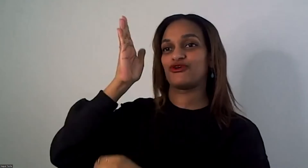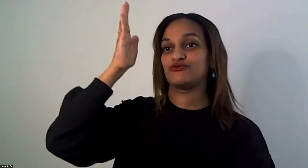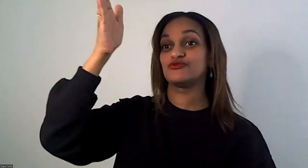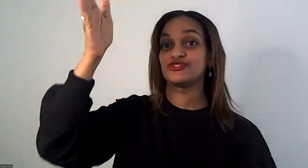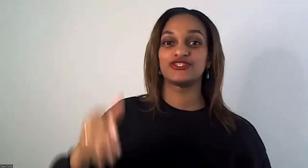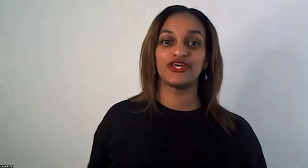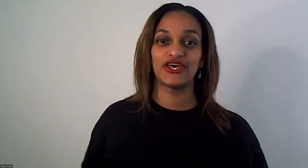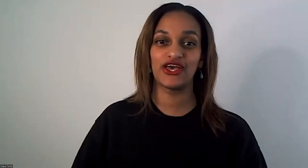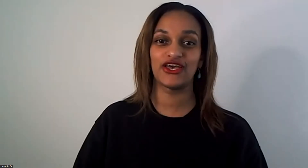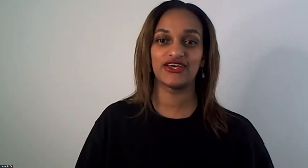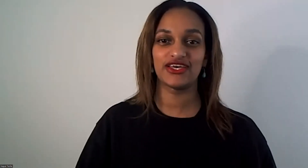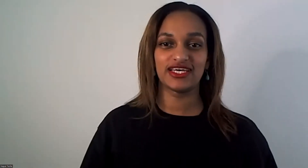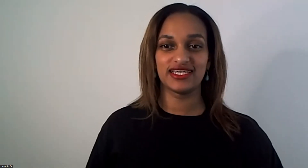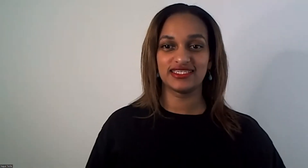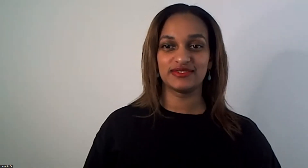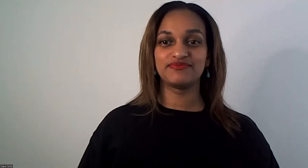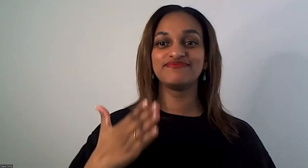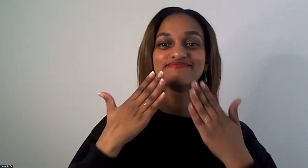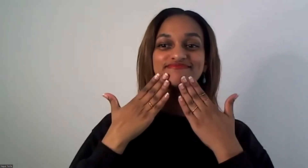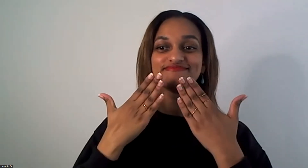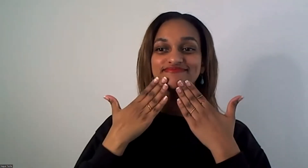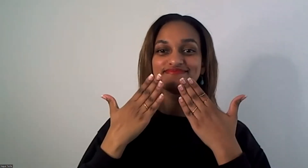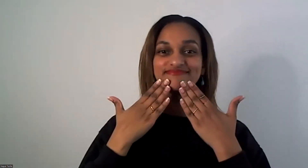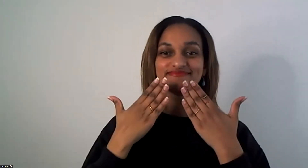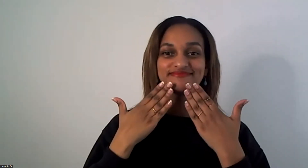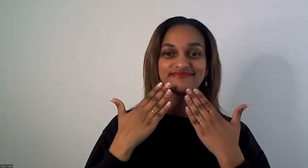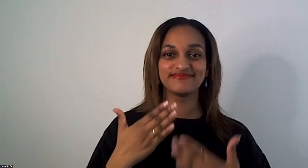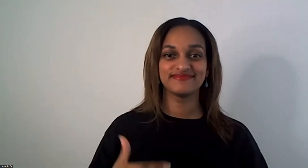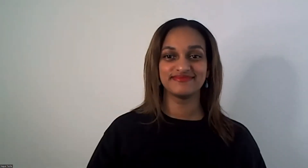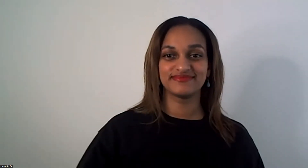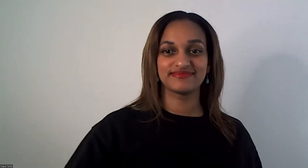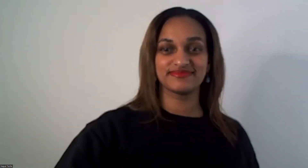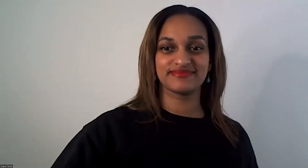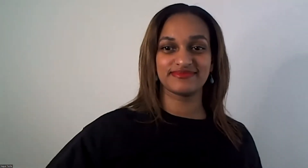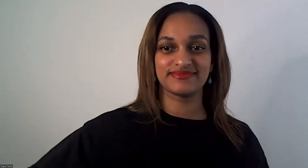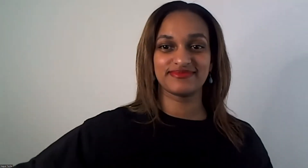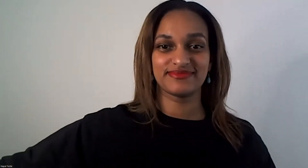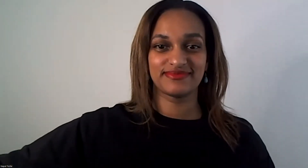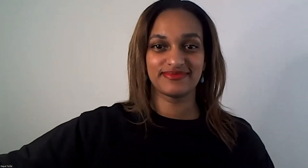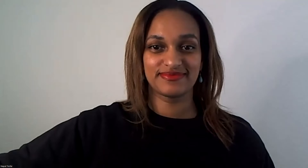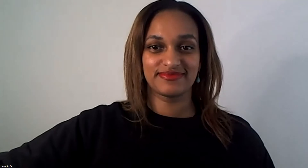with new intention, building together the pathway towards a healing future. Thank you.